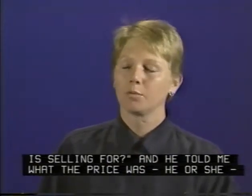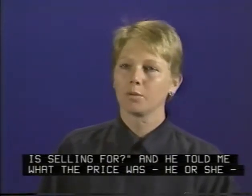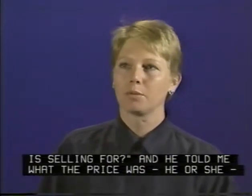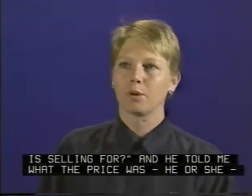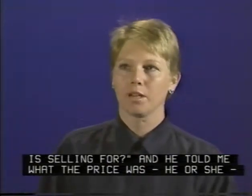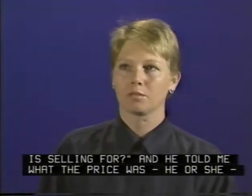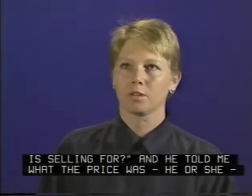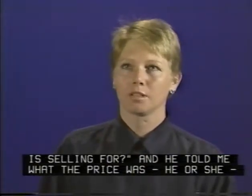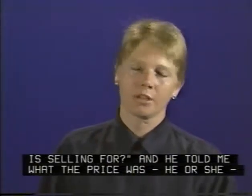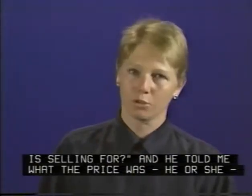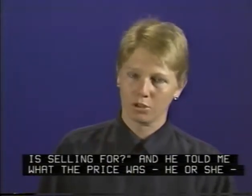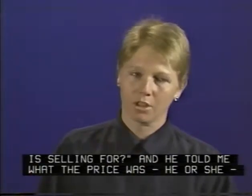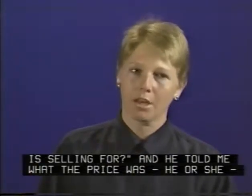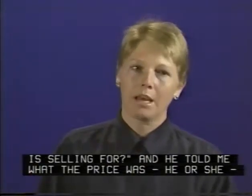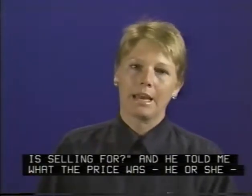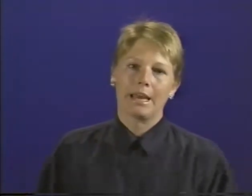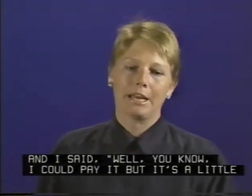what the price was, he or she. And